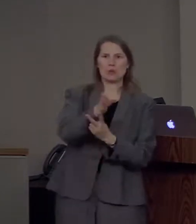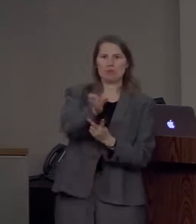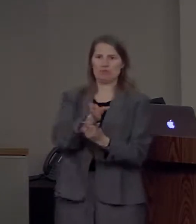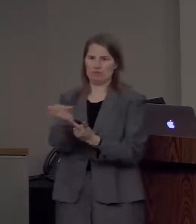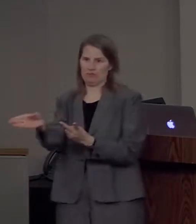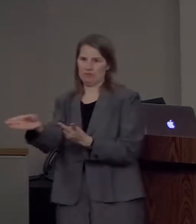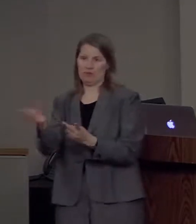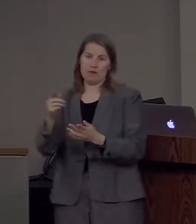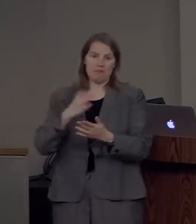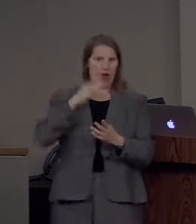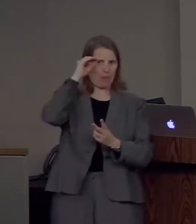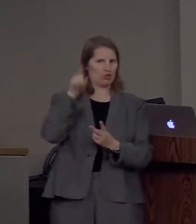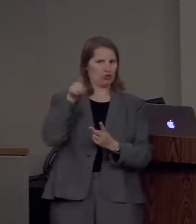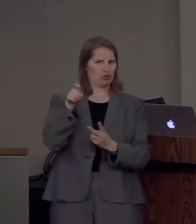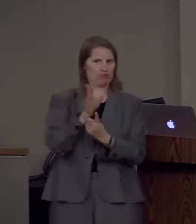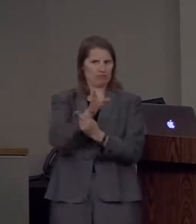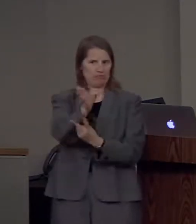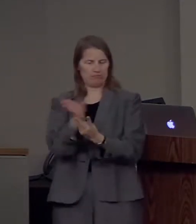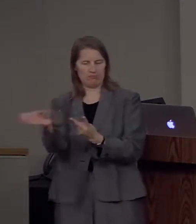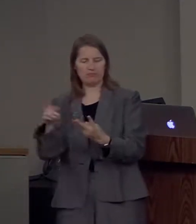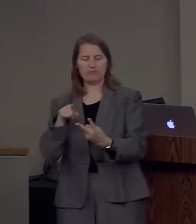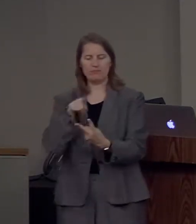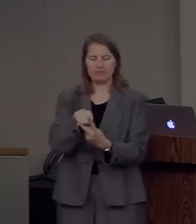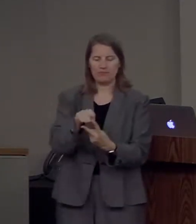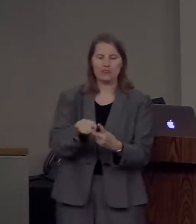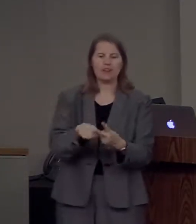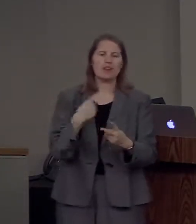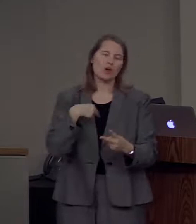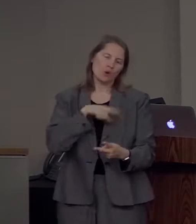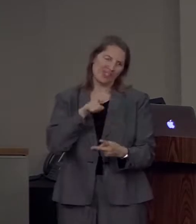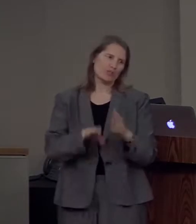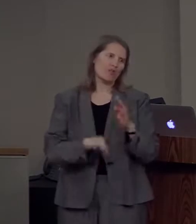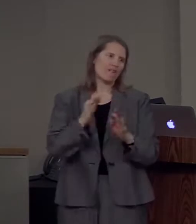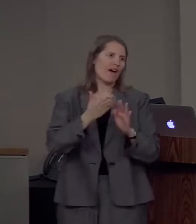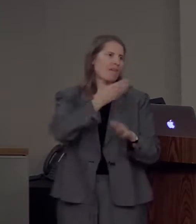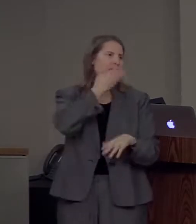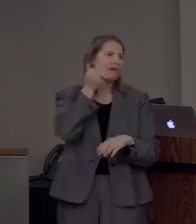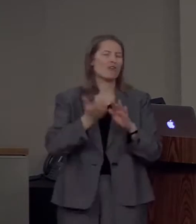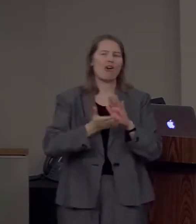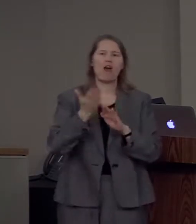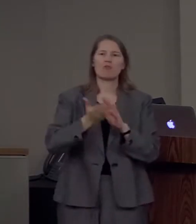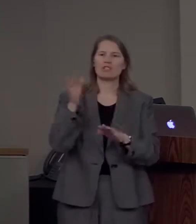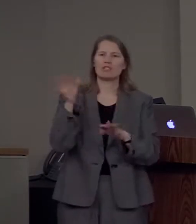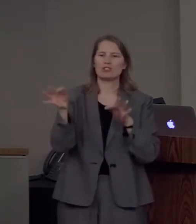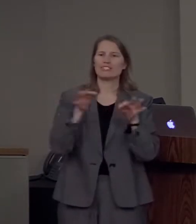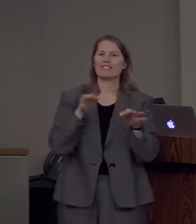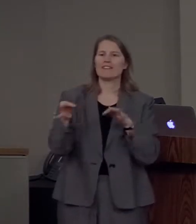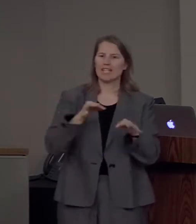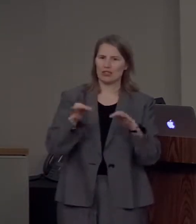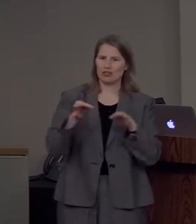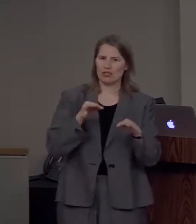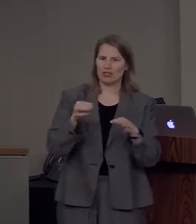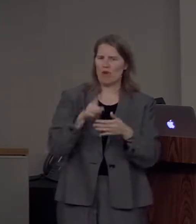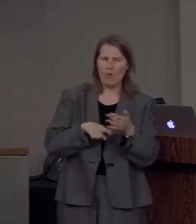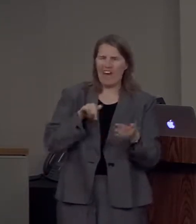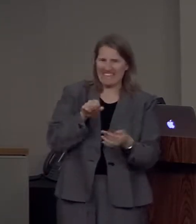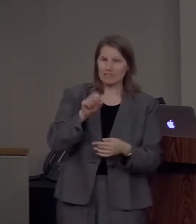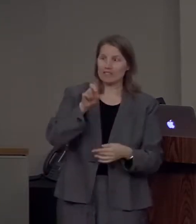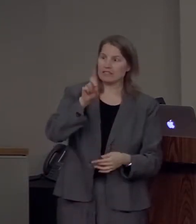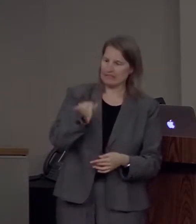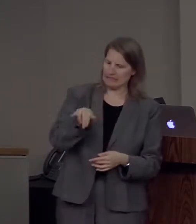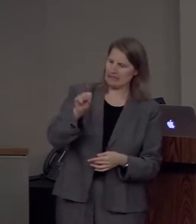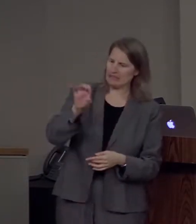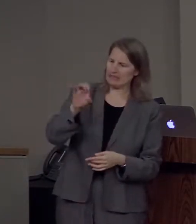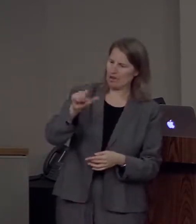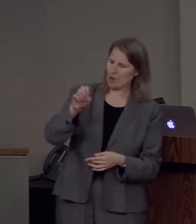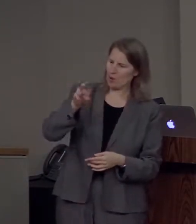them is we need to find better operational definitions of dyscalculia by not just, because one of the things is